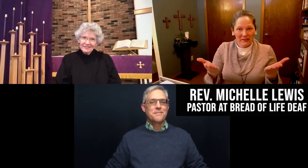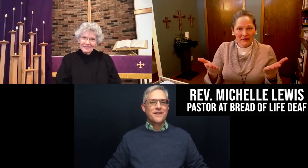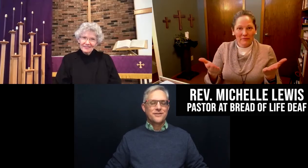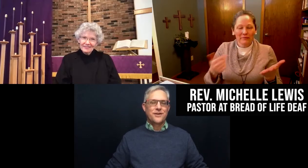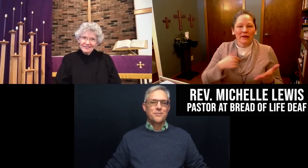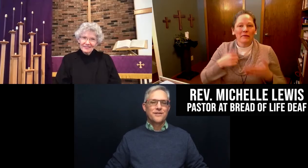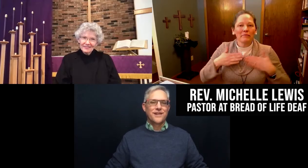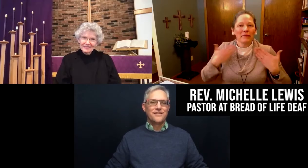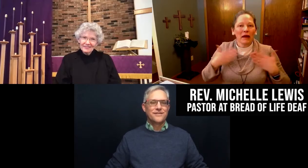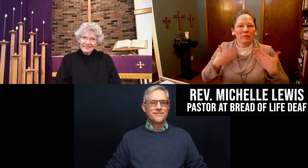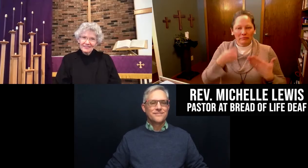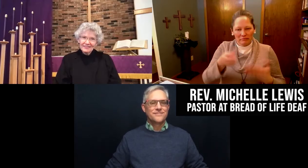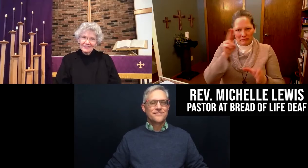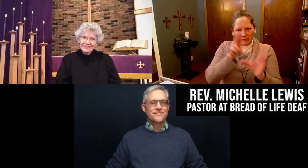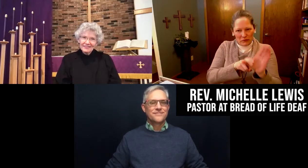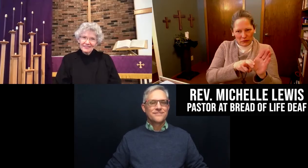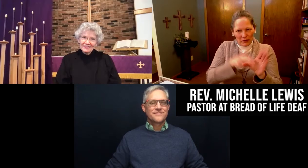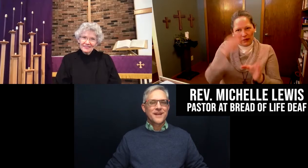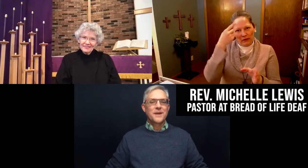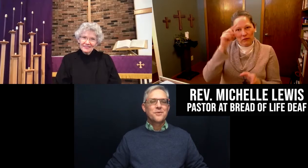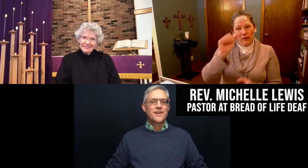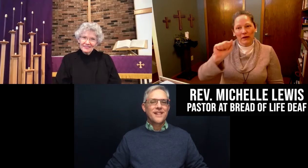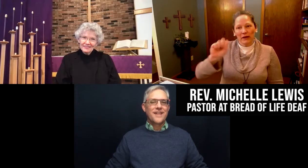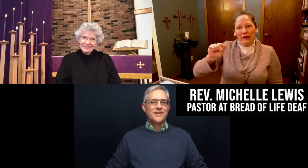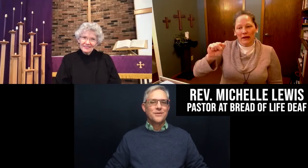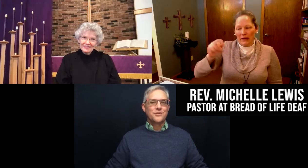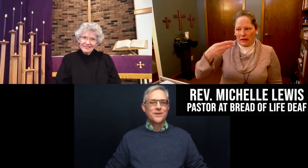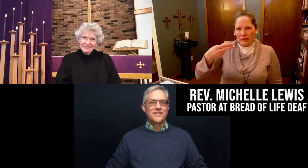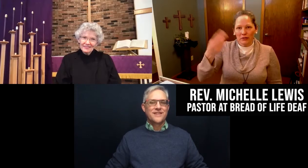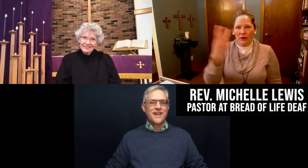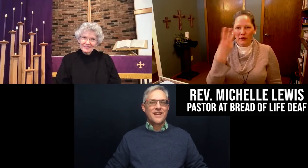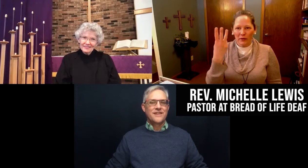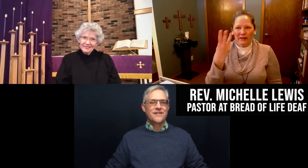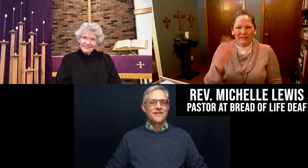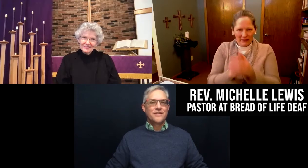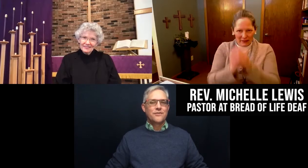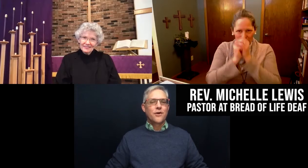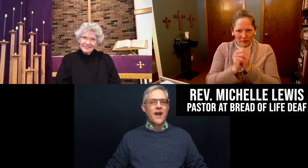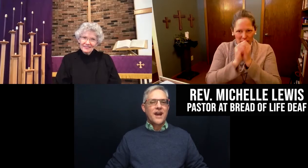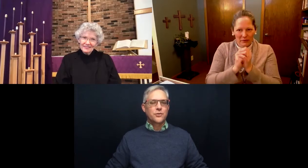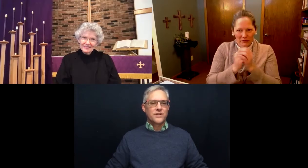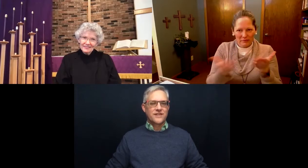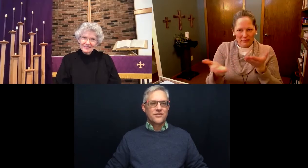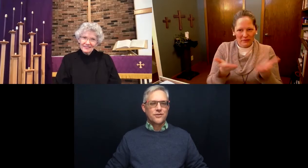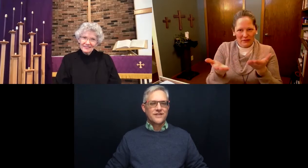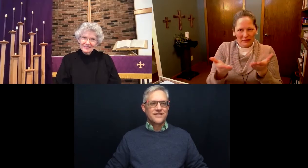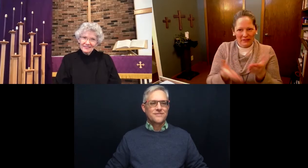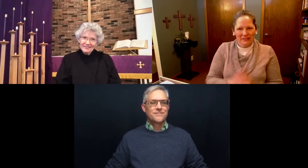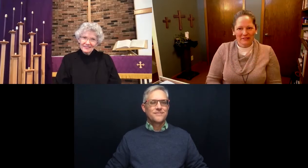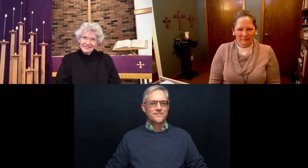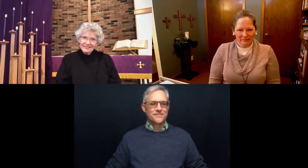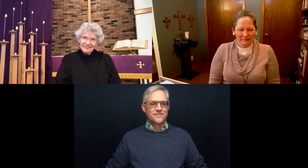and I'm the pastor here at Bread of Life. And I'm really glad that you could join us today for our Ash Wednesday